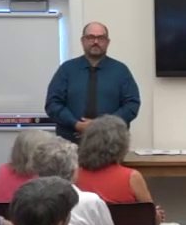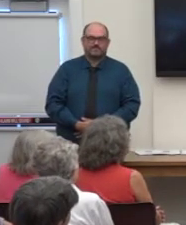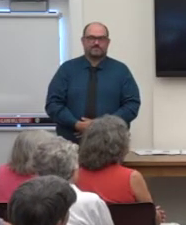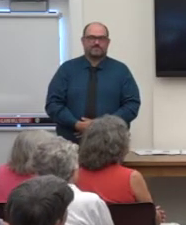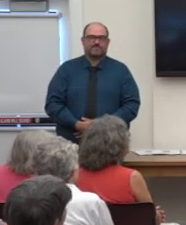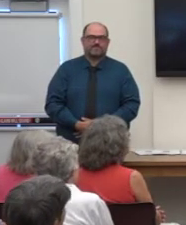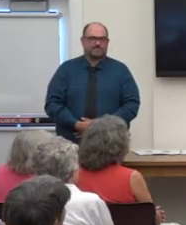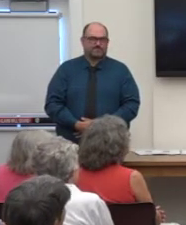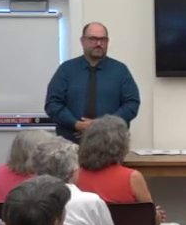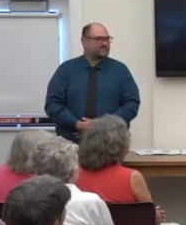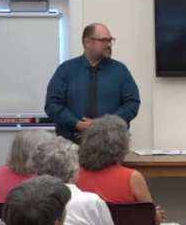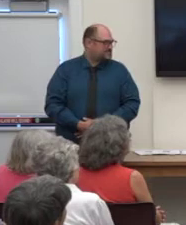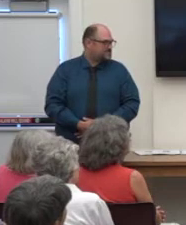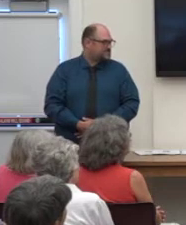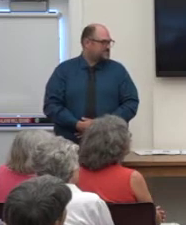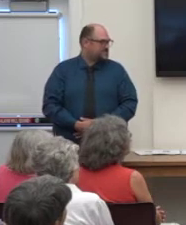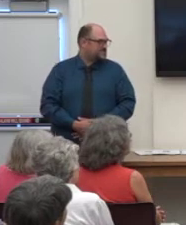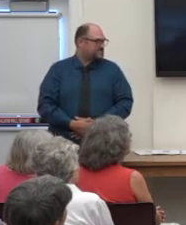home.